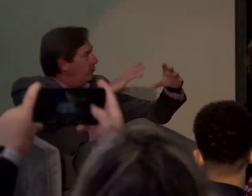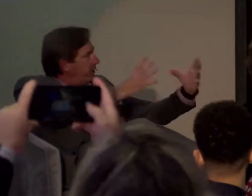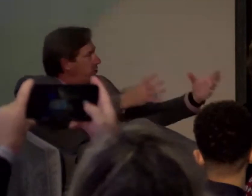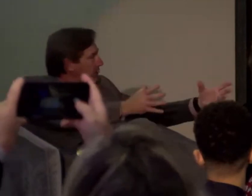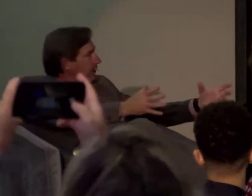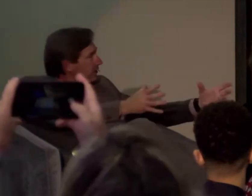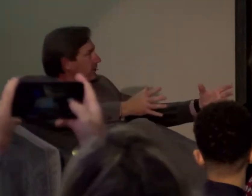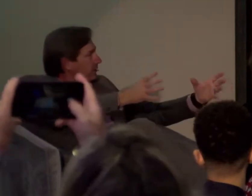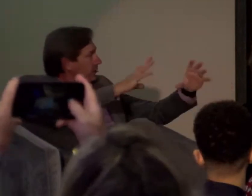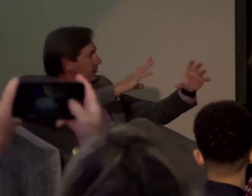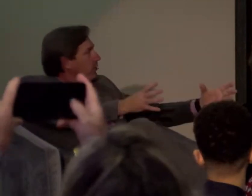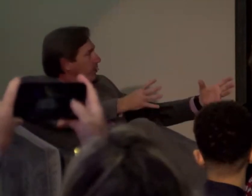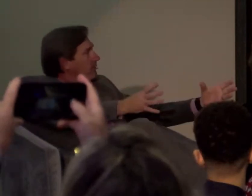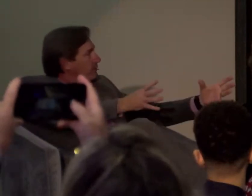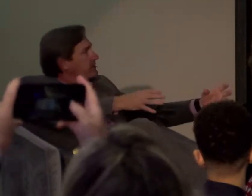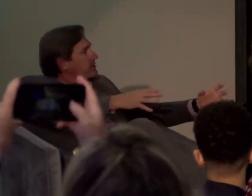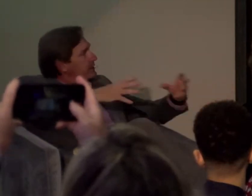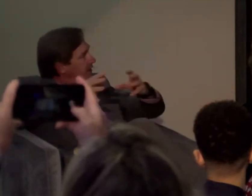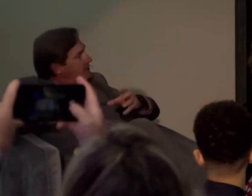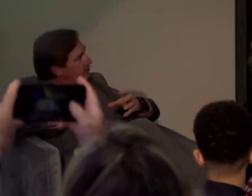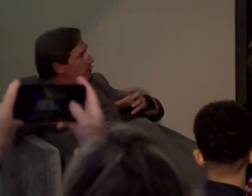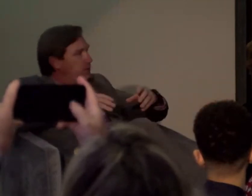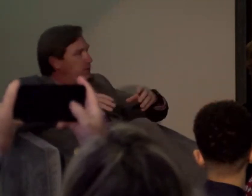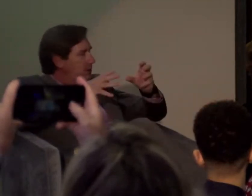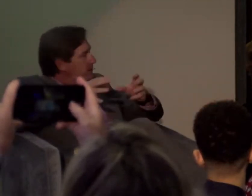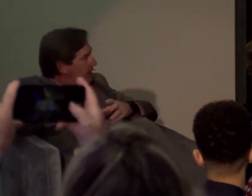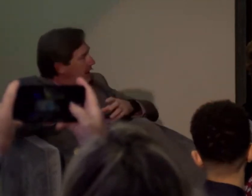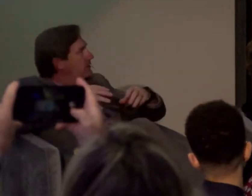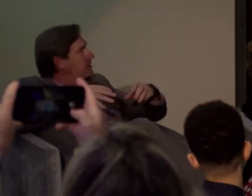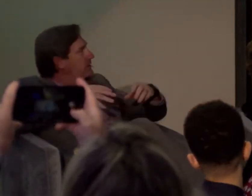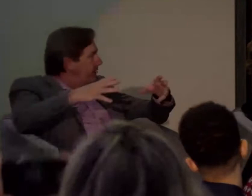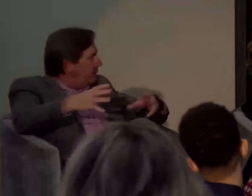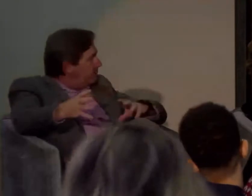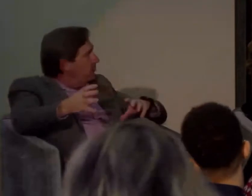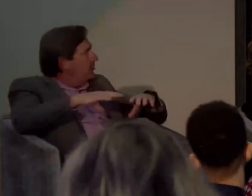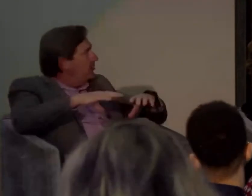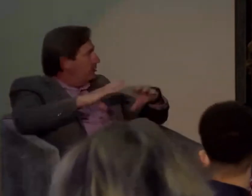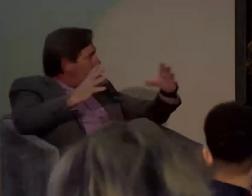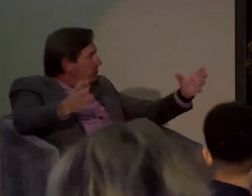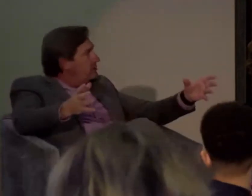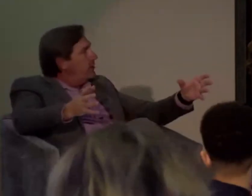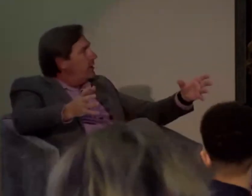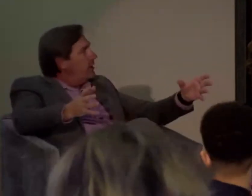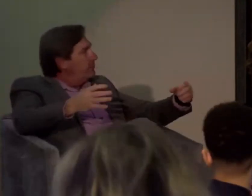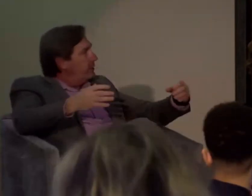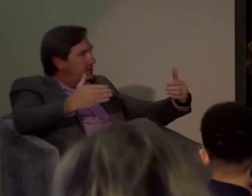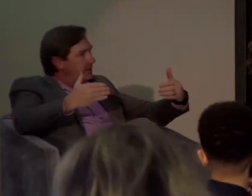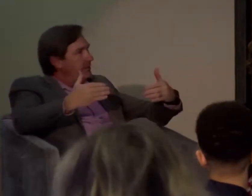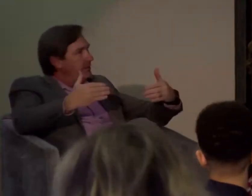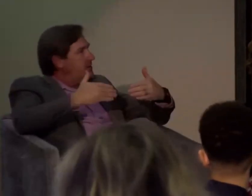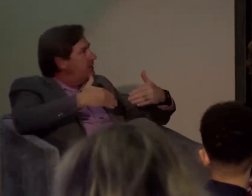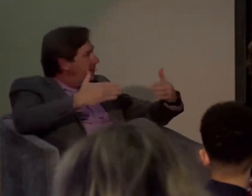between what they do in their, in their primary business and how they can support suppliers and develop communities around them. But